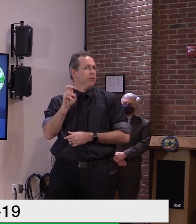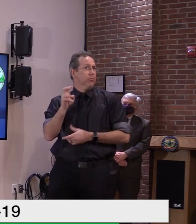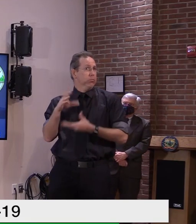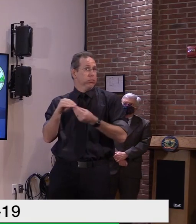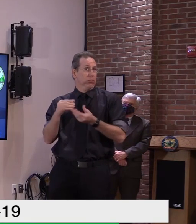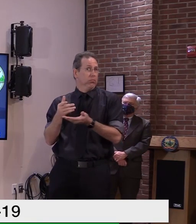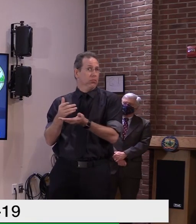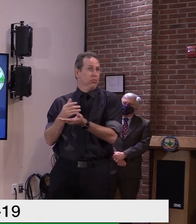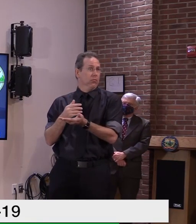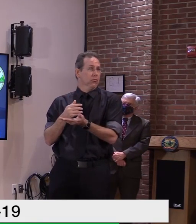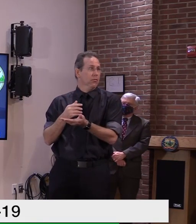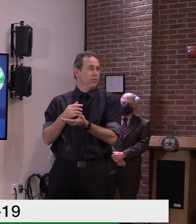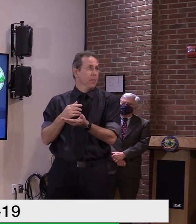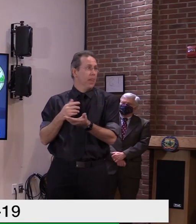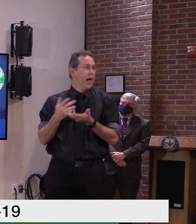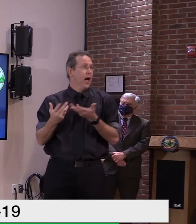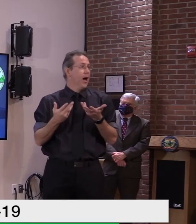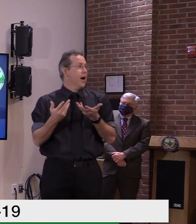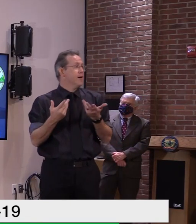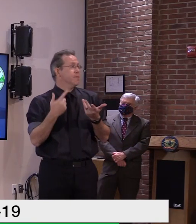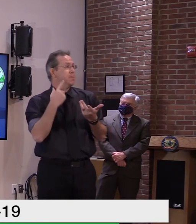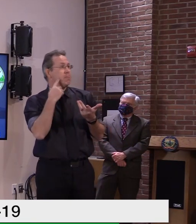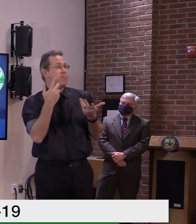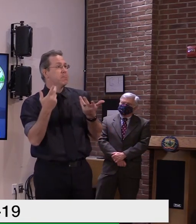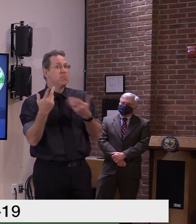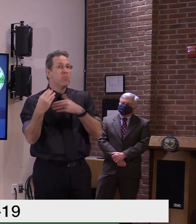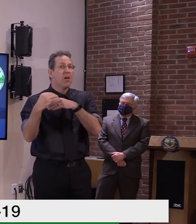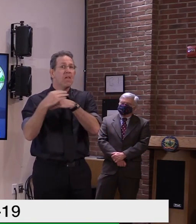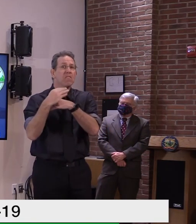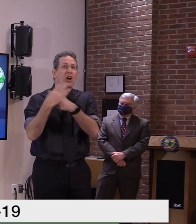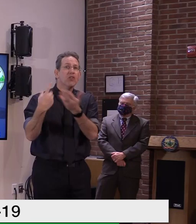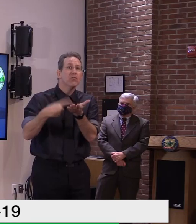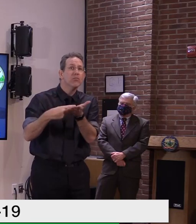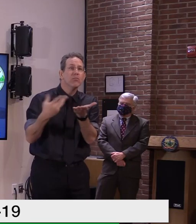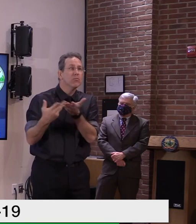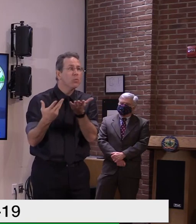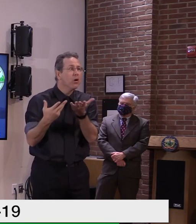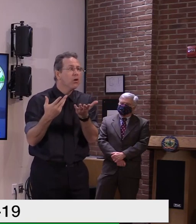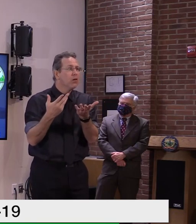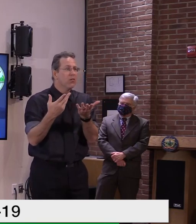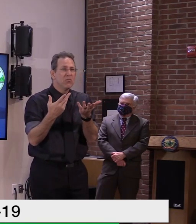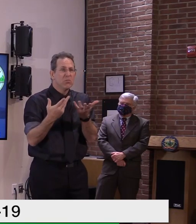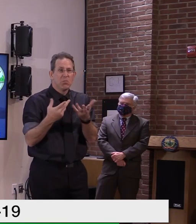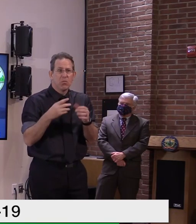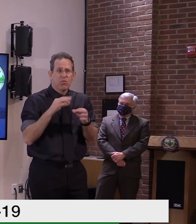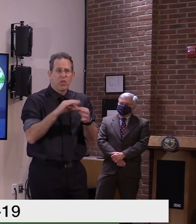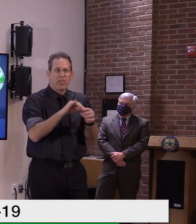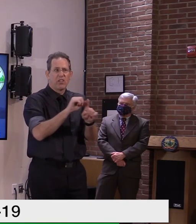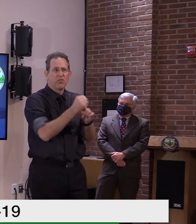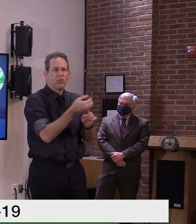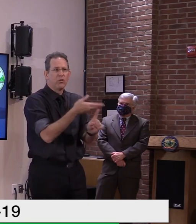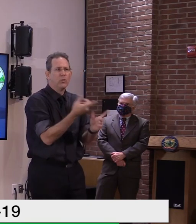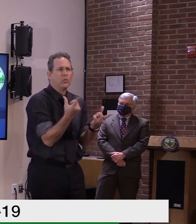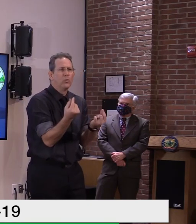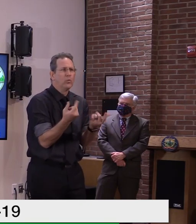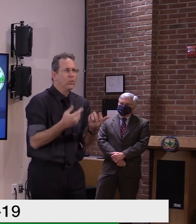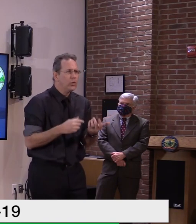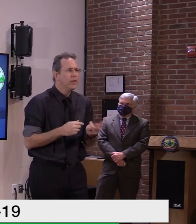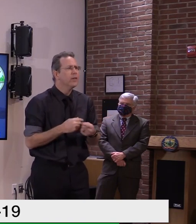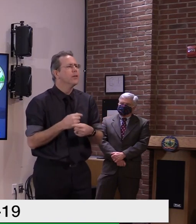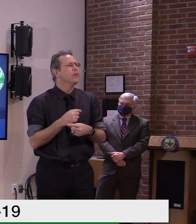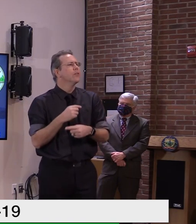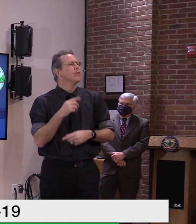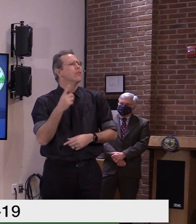advisory committee for some guidance. We're looking, Dr. Levine is engaging with others throughout the Department of Health, as well